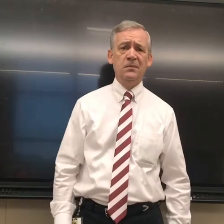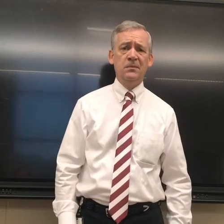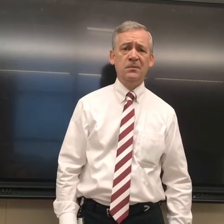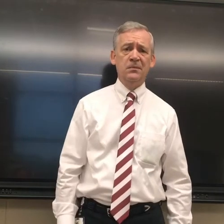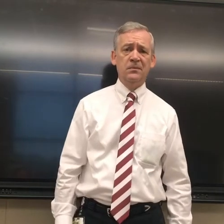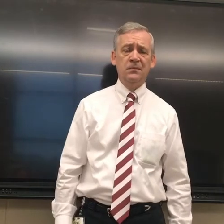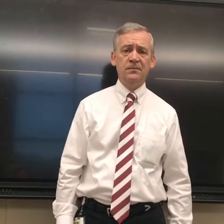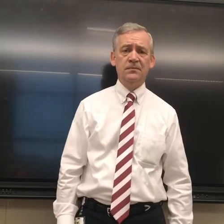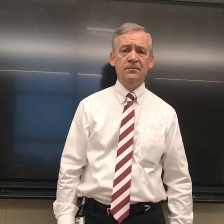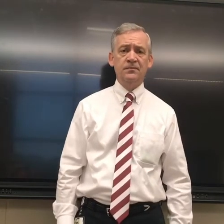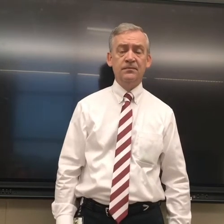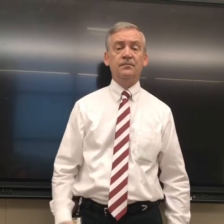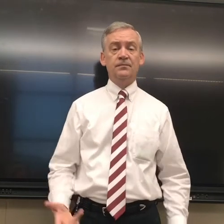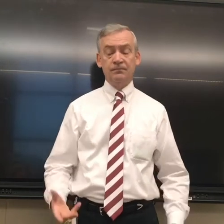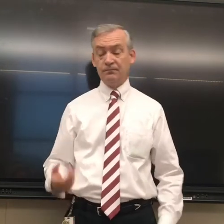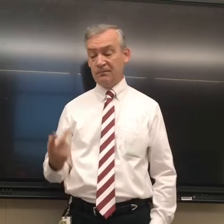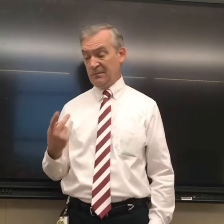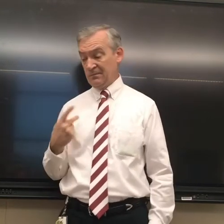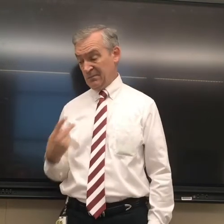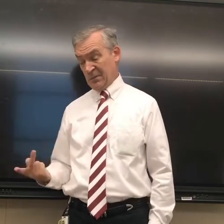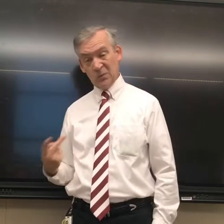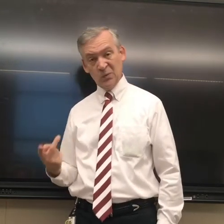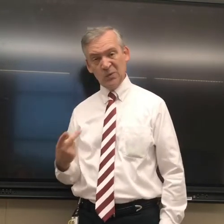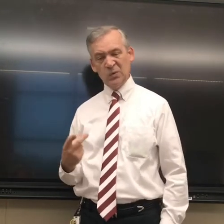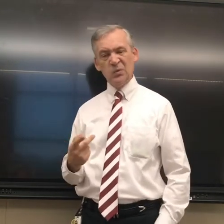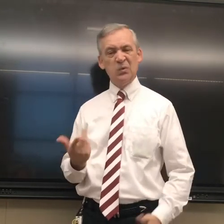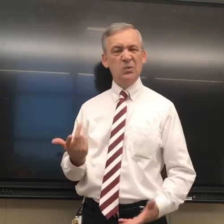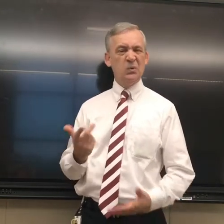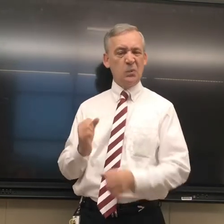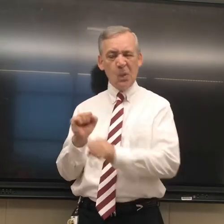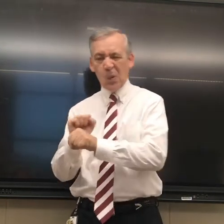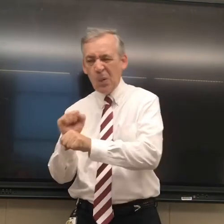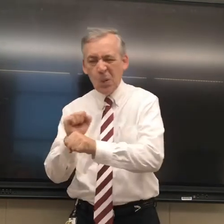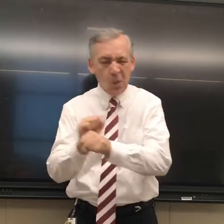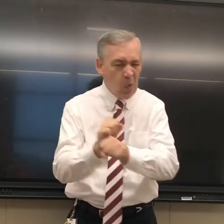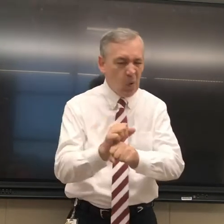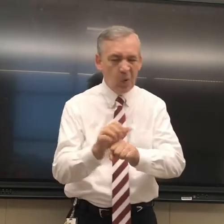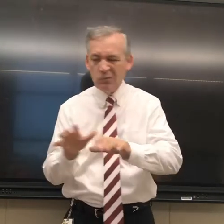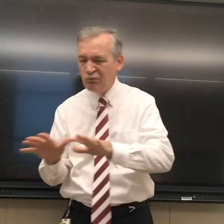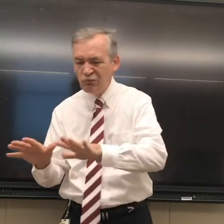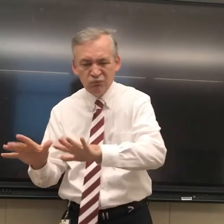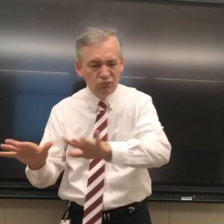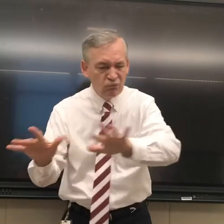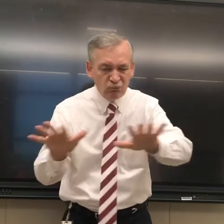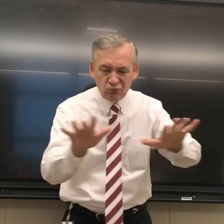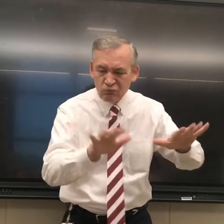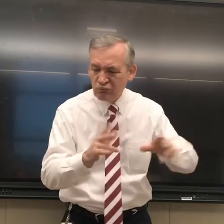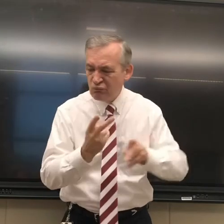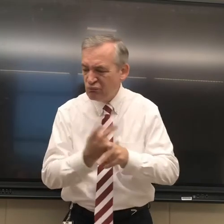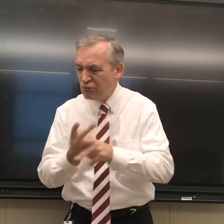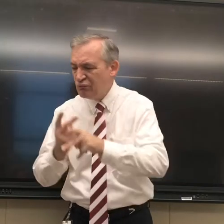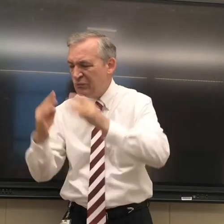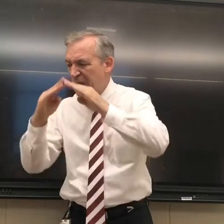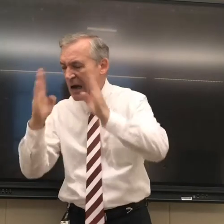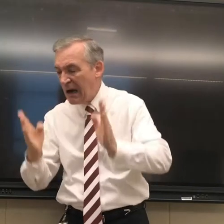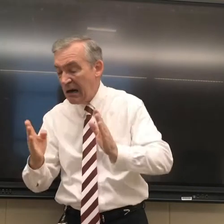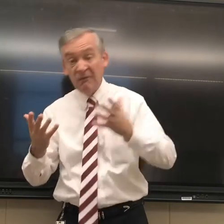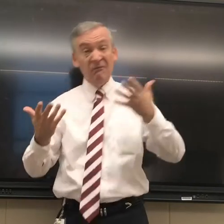After our few chores around the tumble-down shanty, Joey and I were free to run wild in the